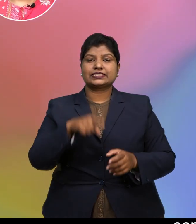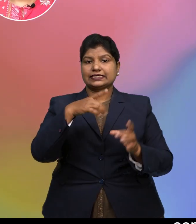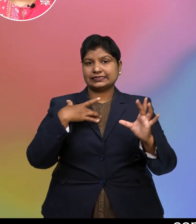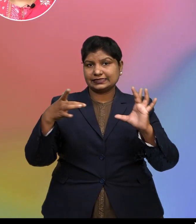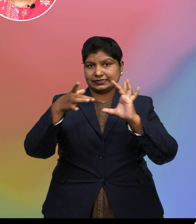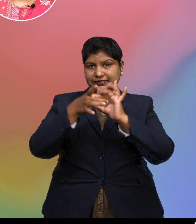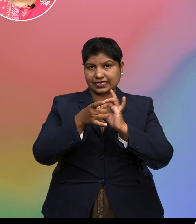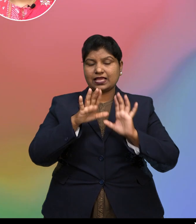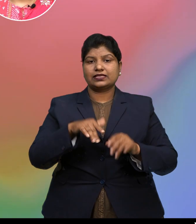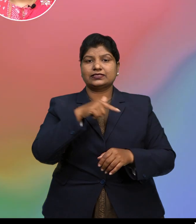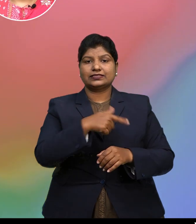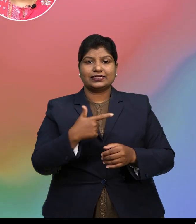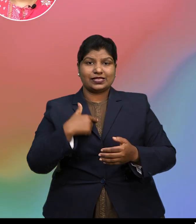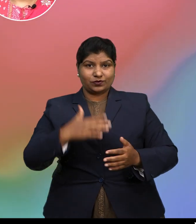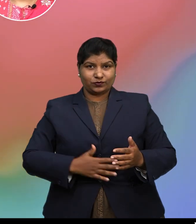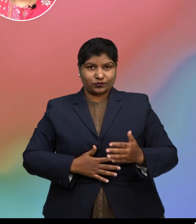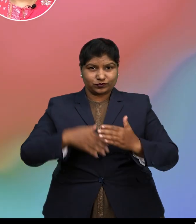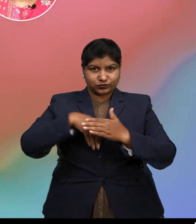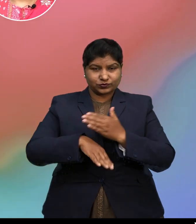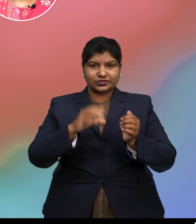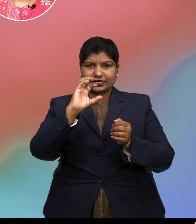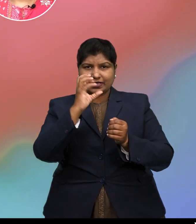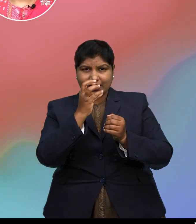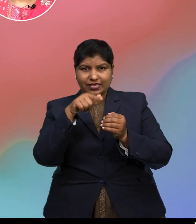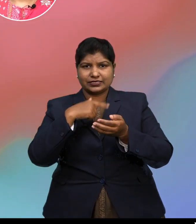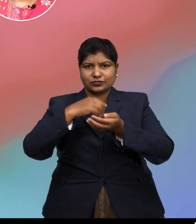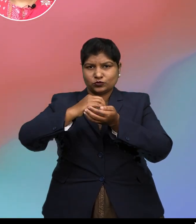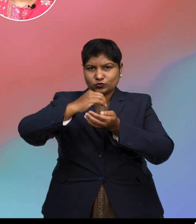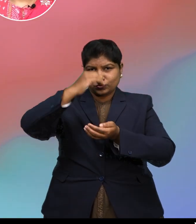connecting the embryo with the placenta.